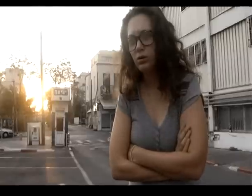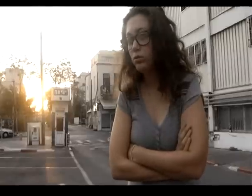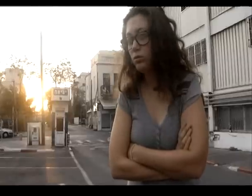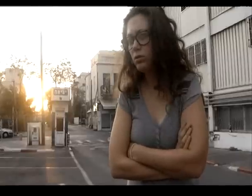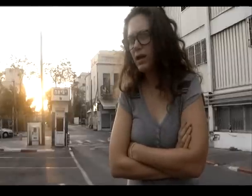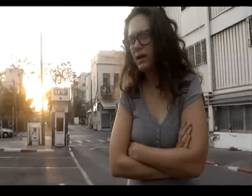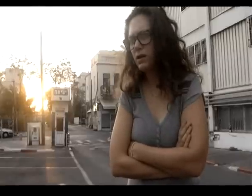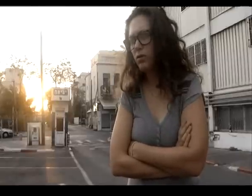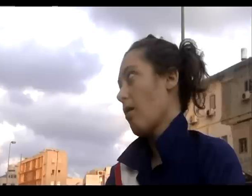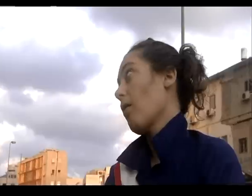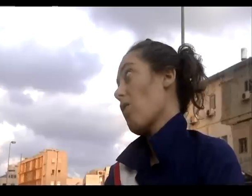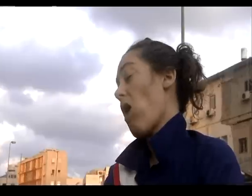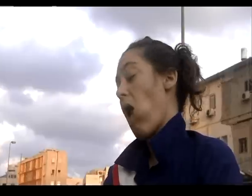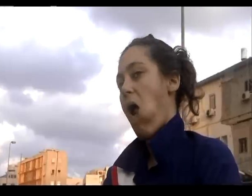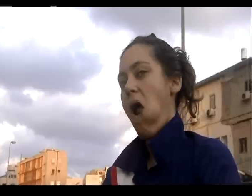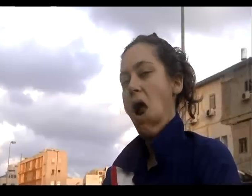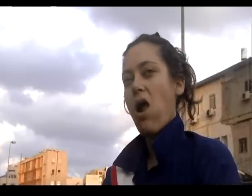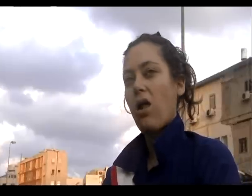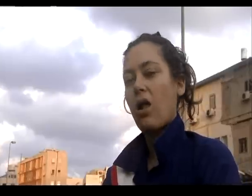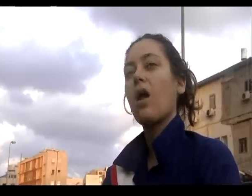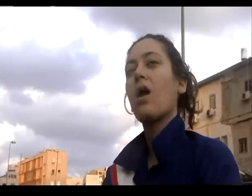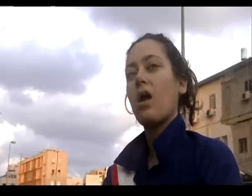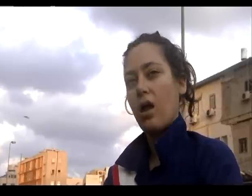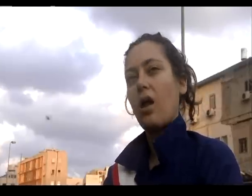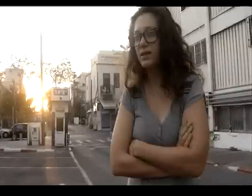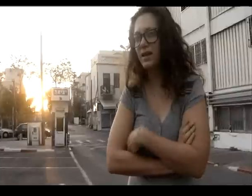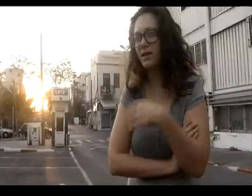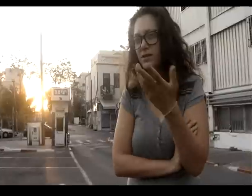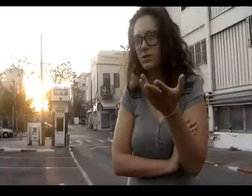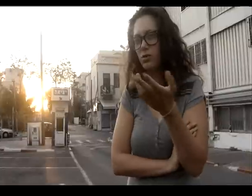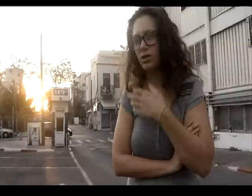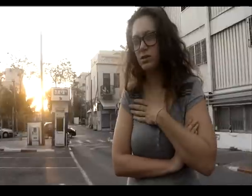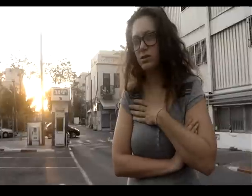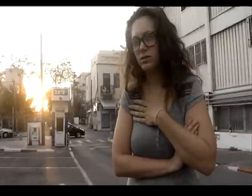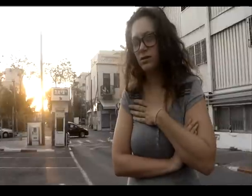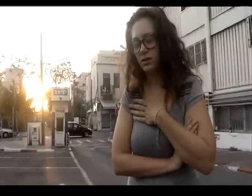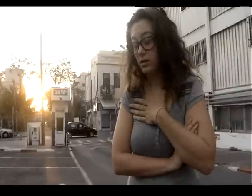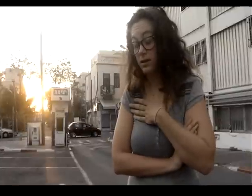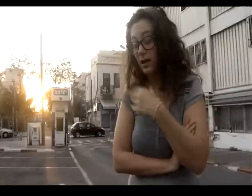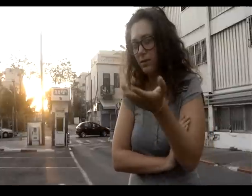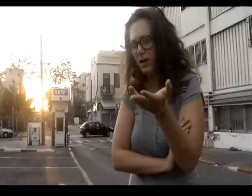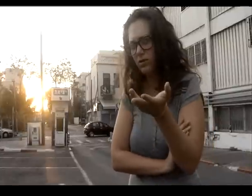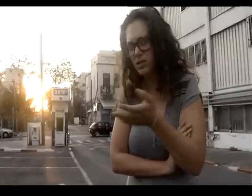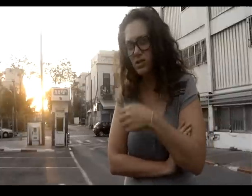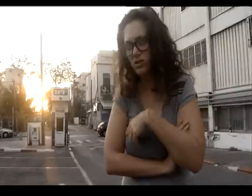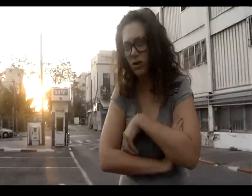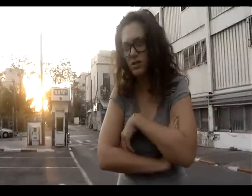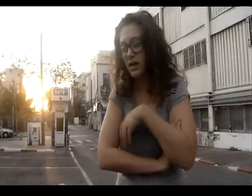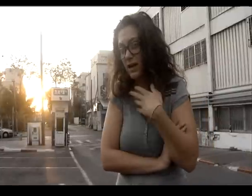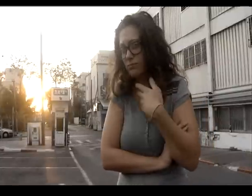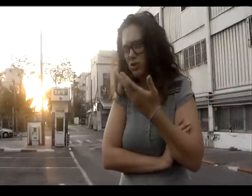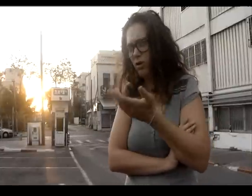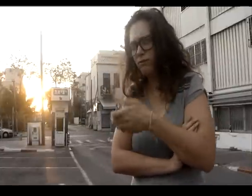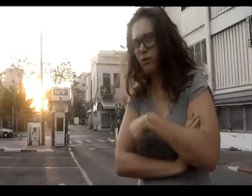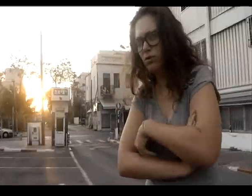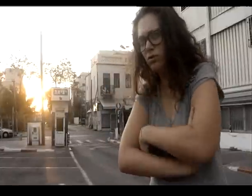You look like you have no family for holiday. Take my stories. Take my honest stories. I am sorry for you. You